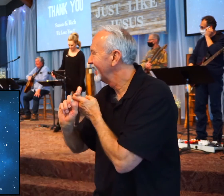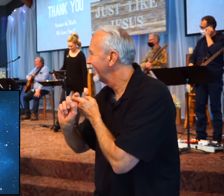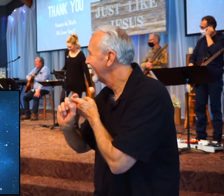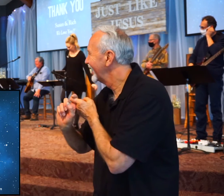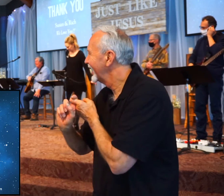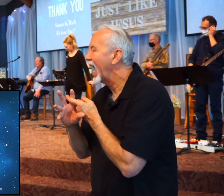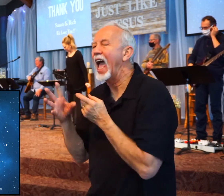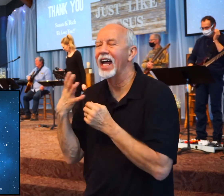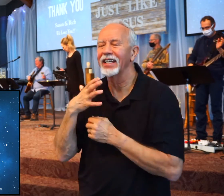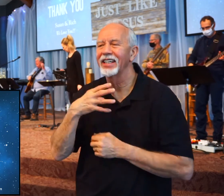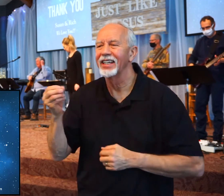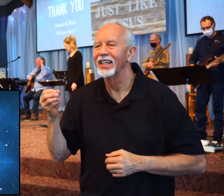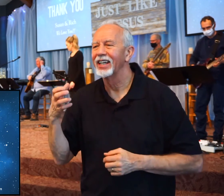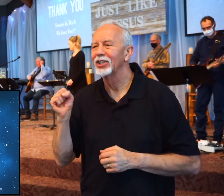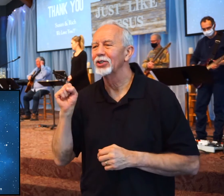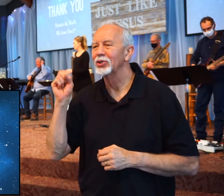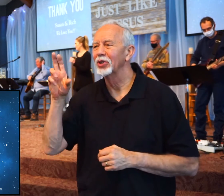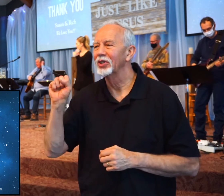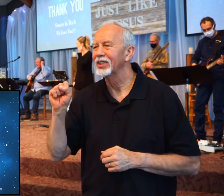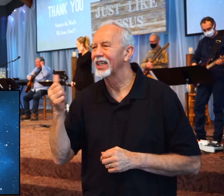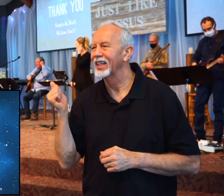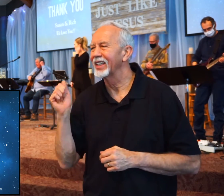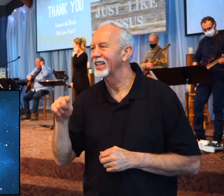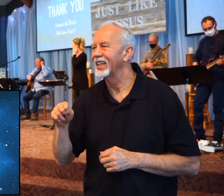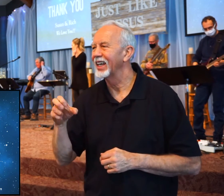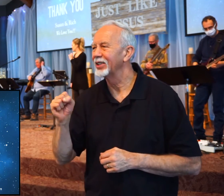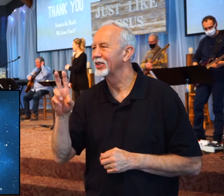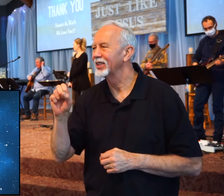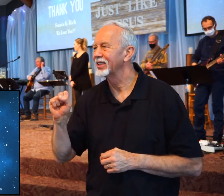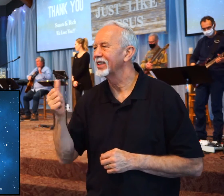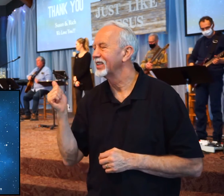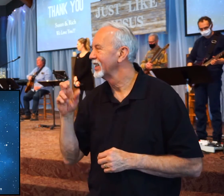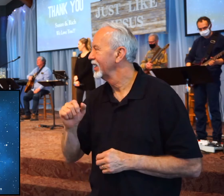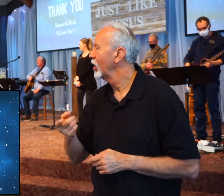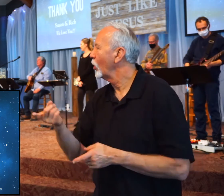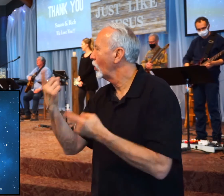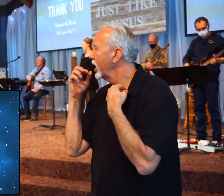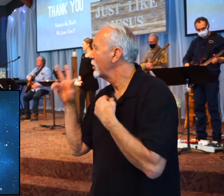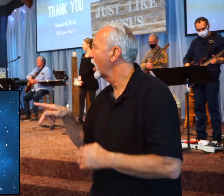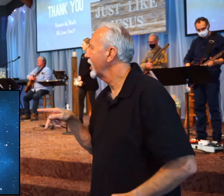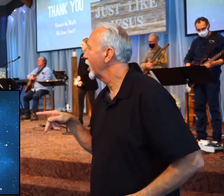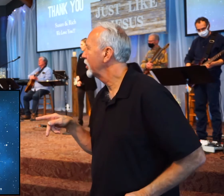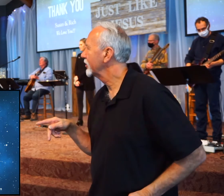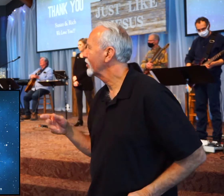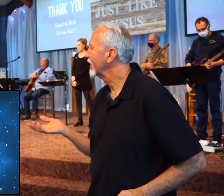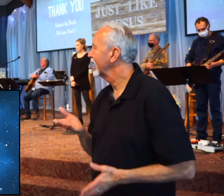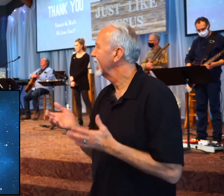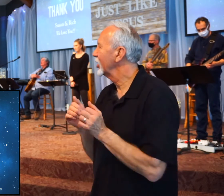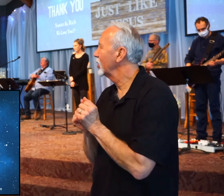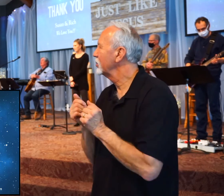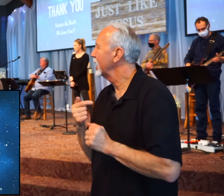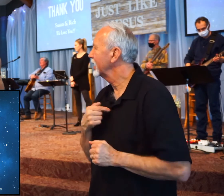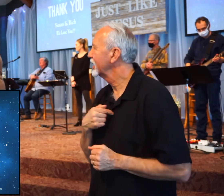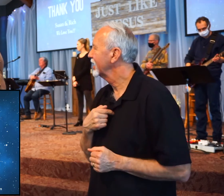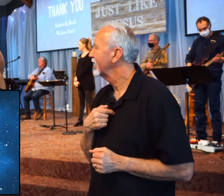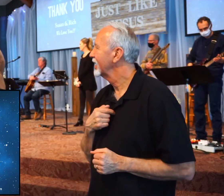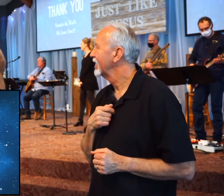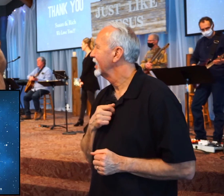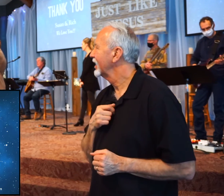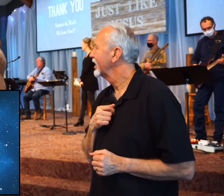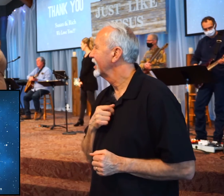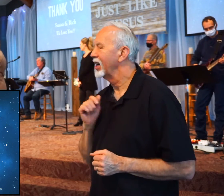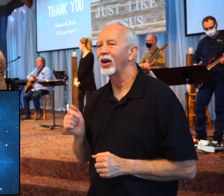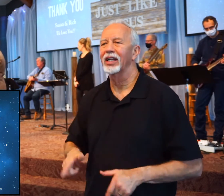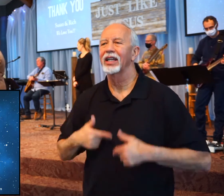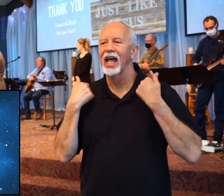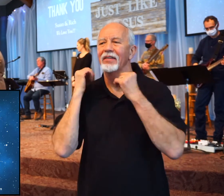and Susan, dear Susan, to come on down. Actually, come on up. You guys come on up here with me so our live stream